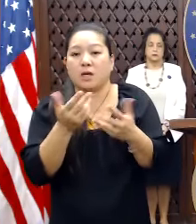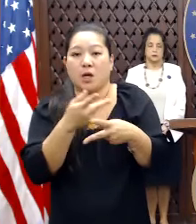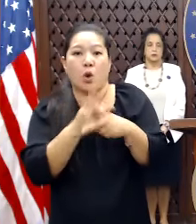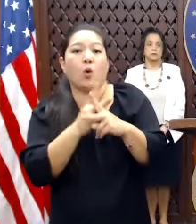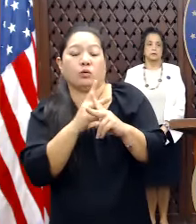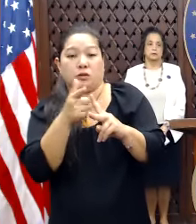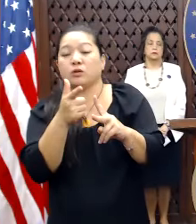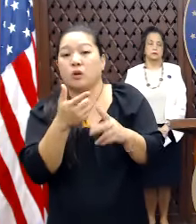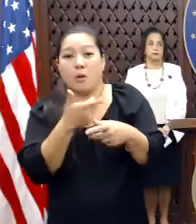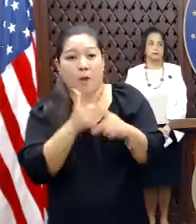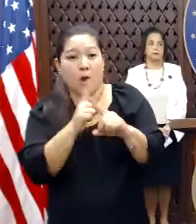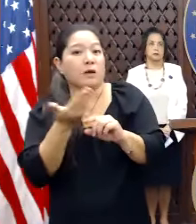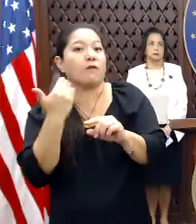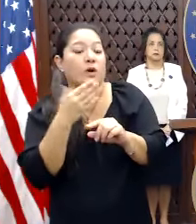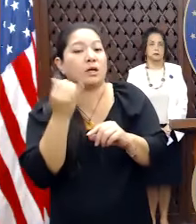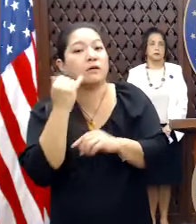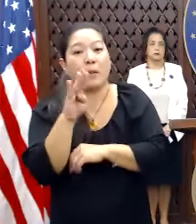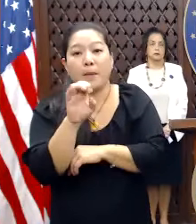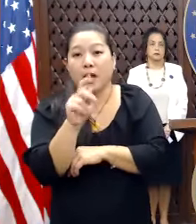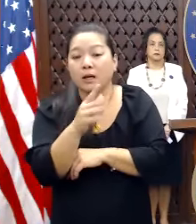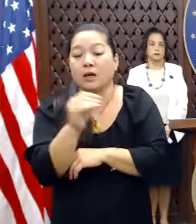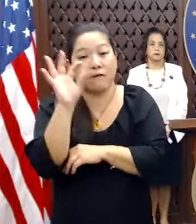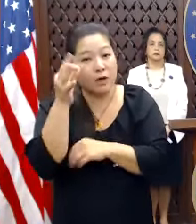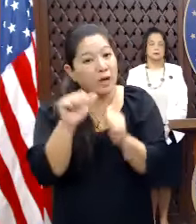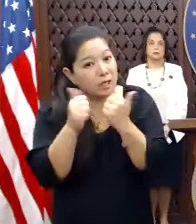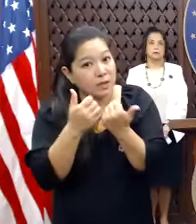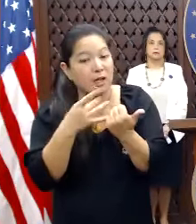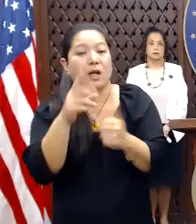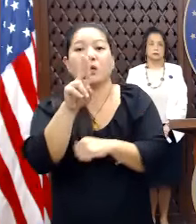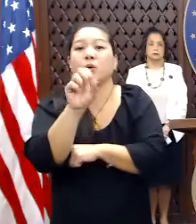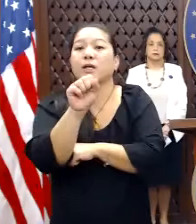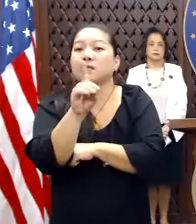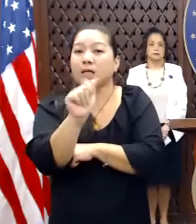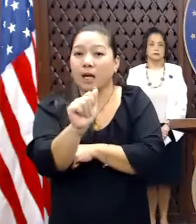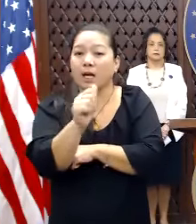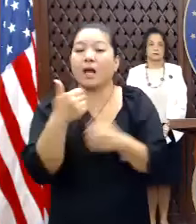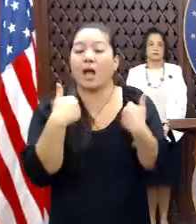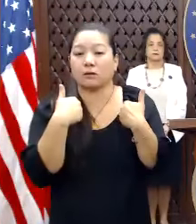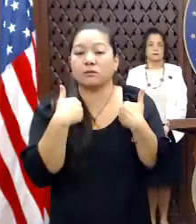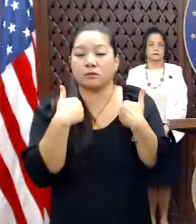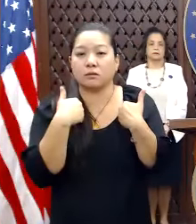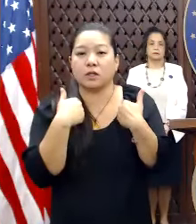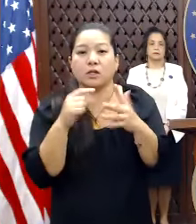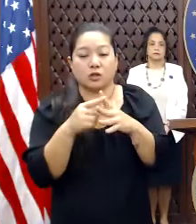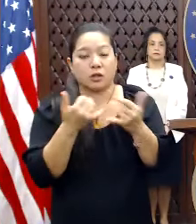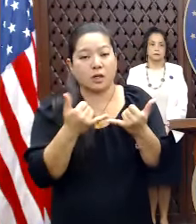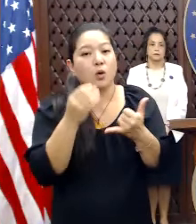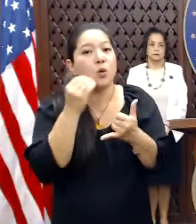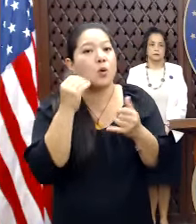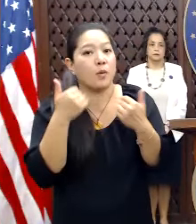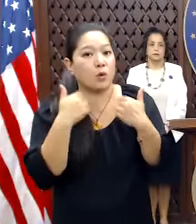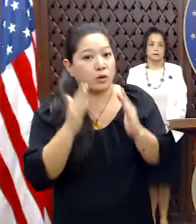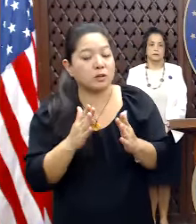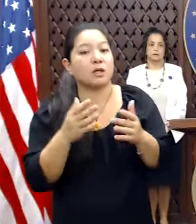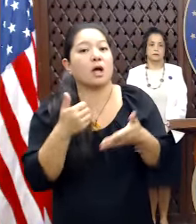banks have issued and what federal agencies such as USDA has issued to our homeowners. And